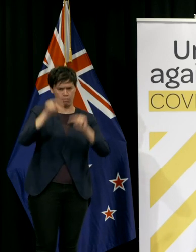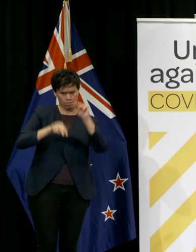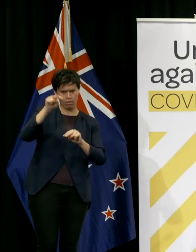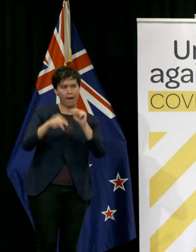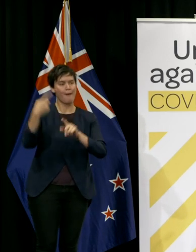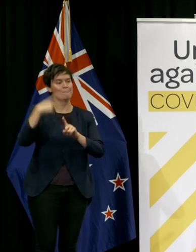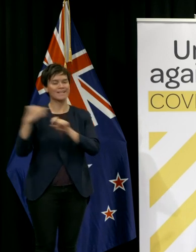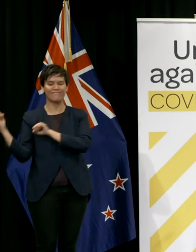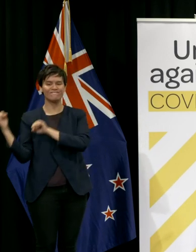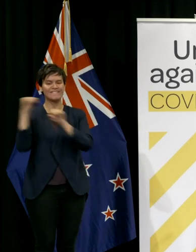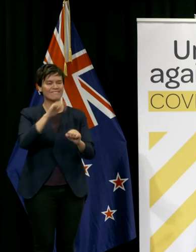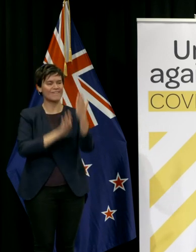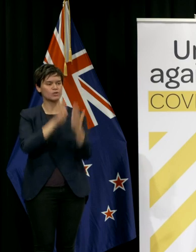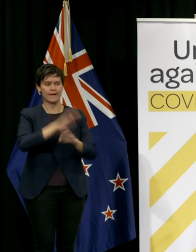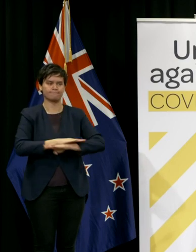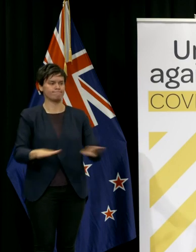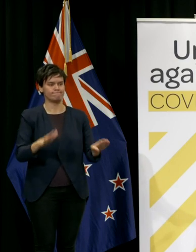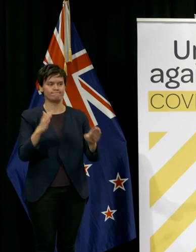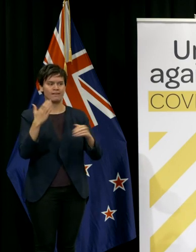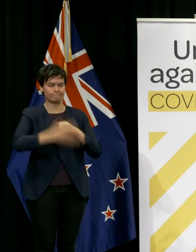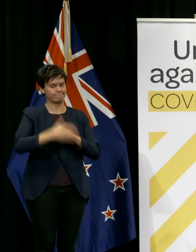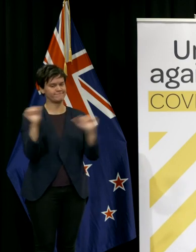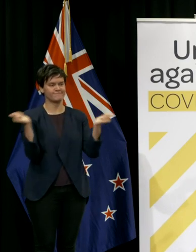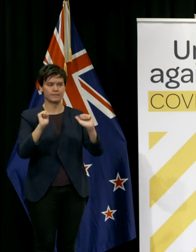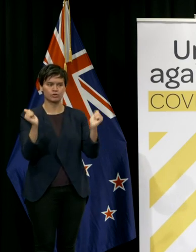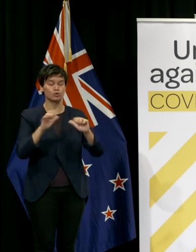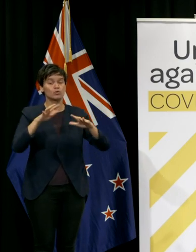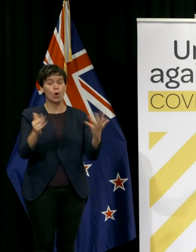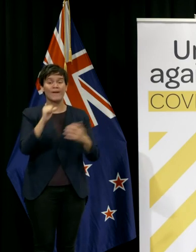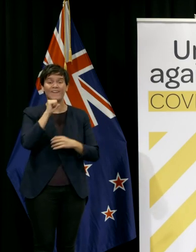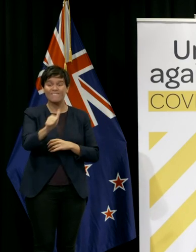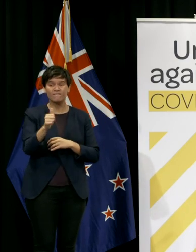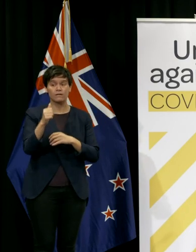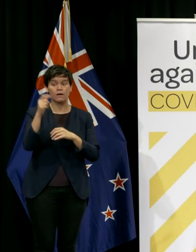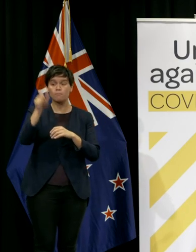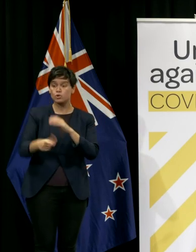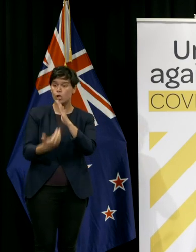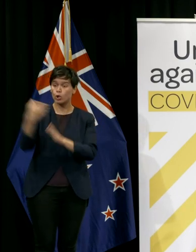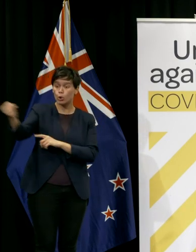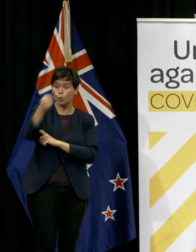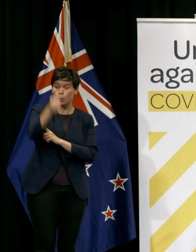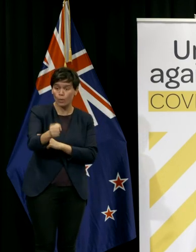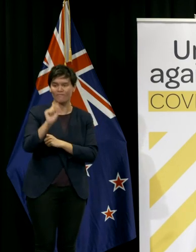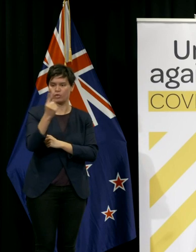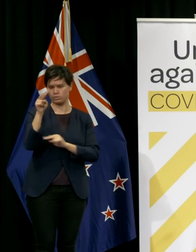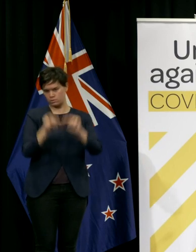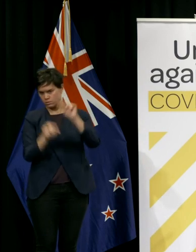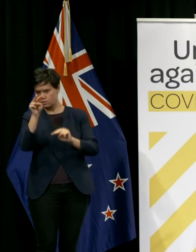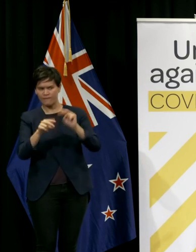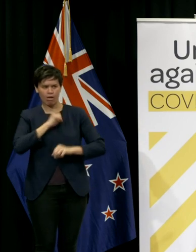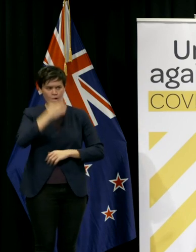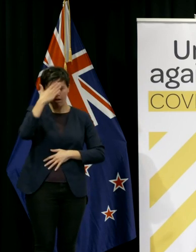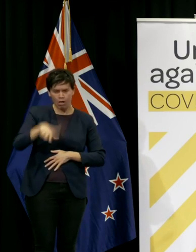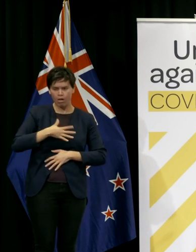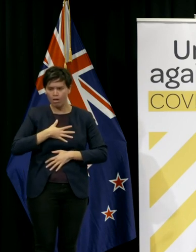at the moment, and hasn't been for some days. But even anyone coming in is given a health assessment to check for symptoms and to assess whether